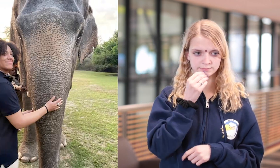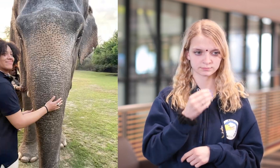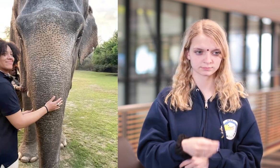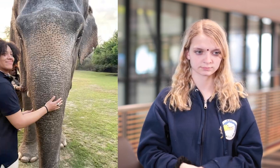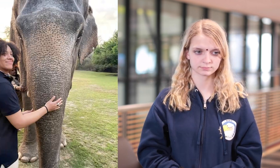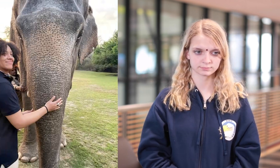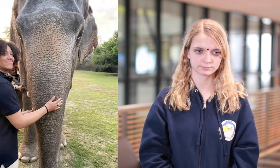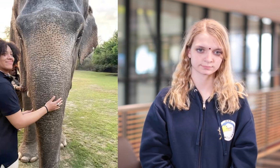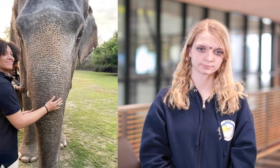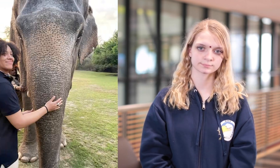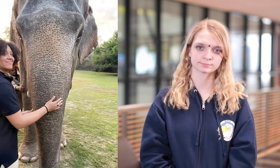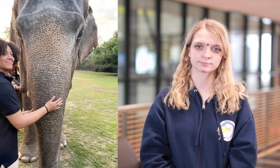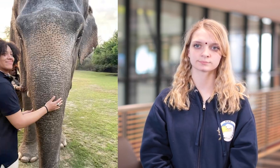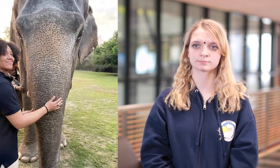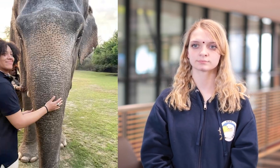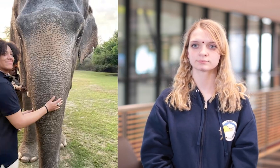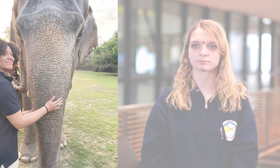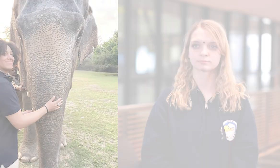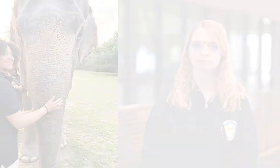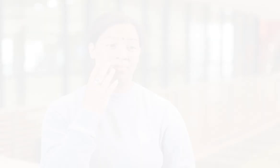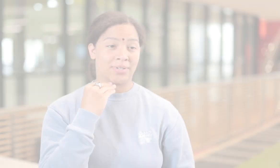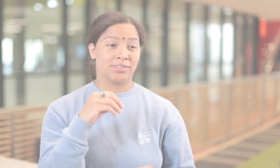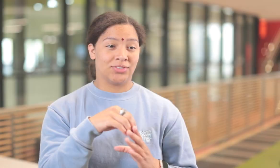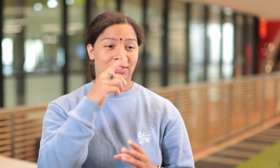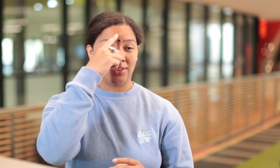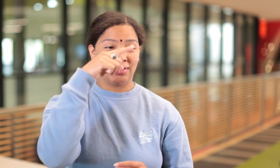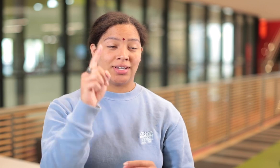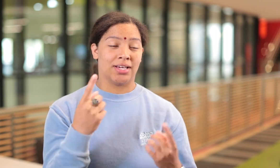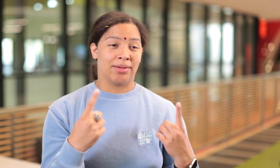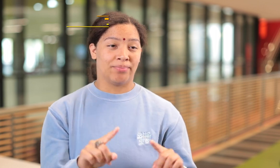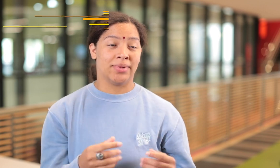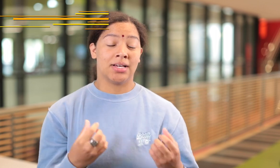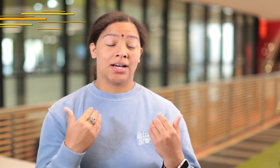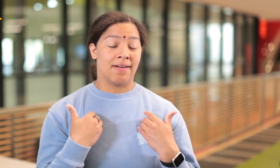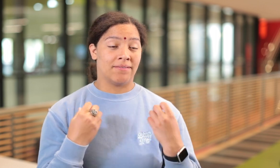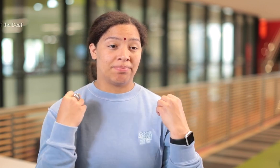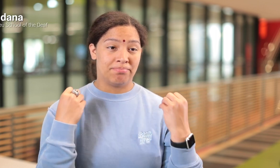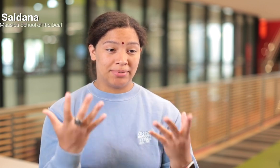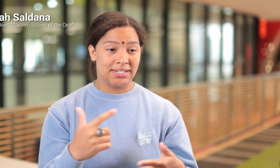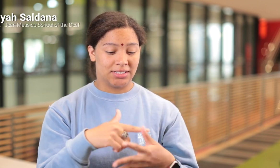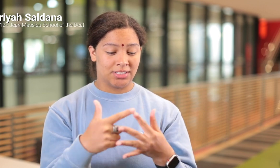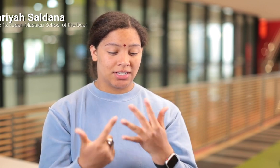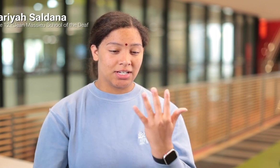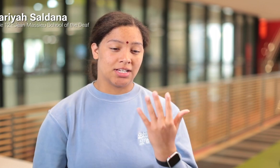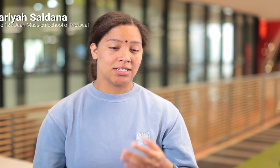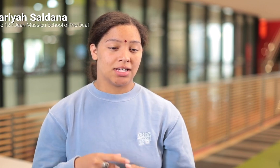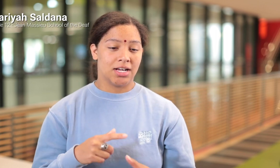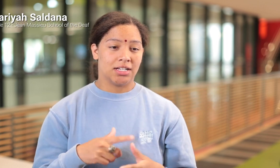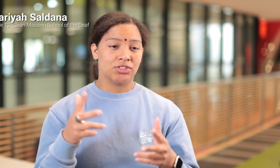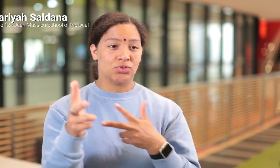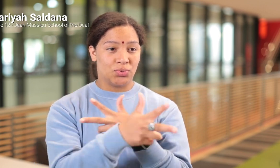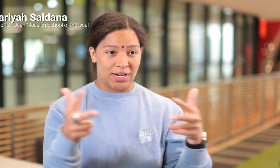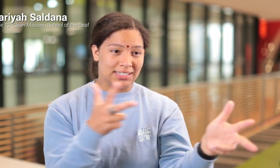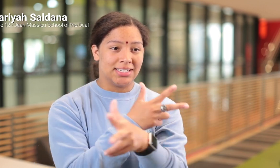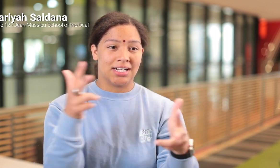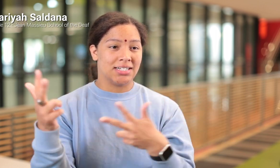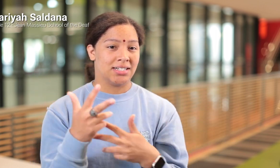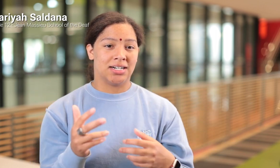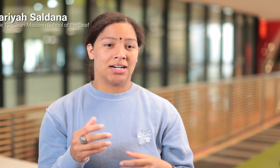took it from our hand really quickly which was fun. So being in India there were lots of experiences that I